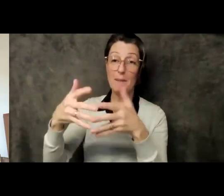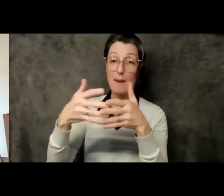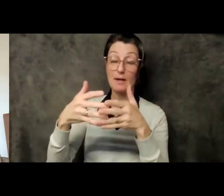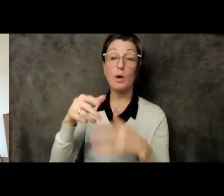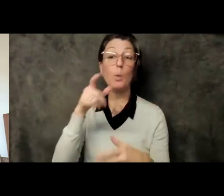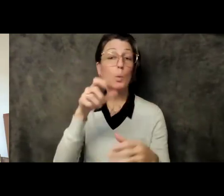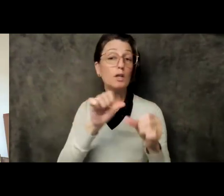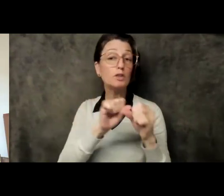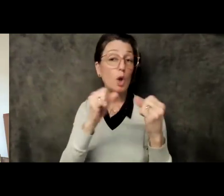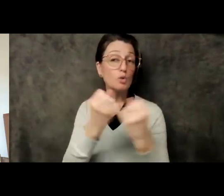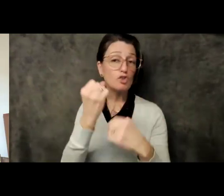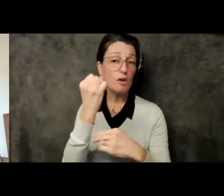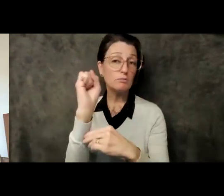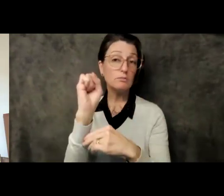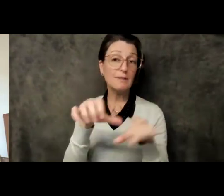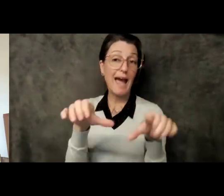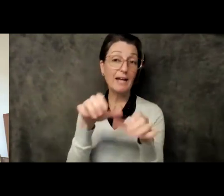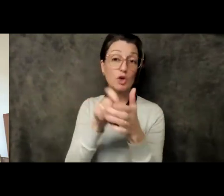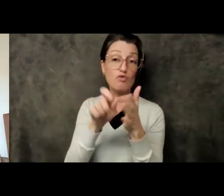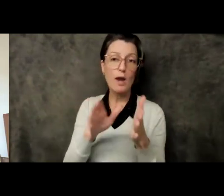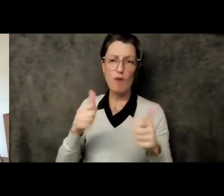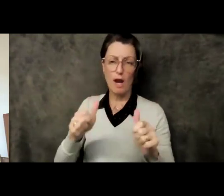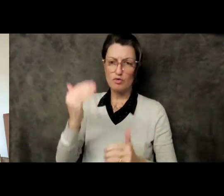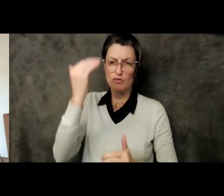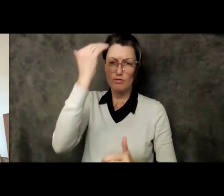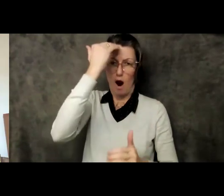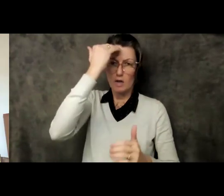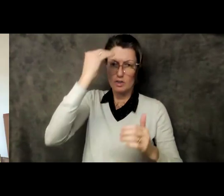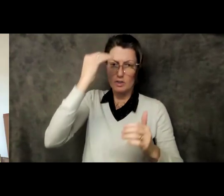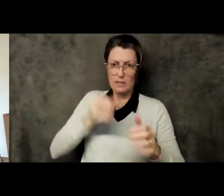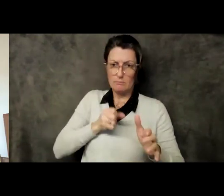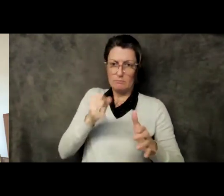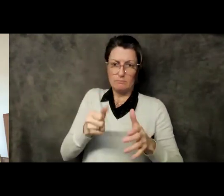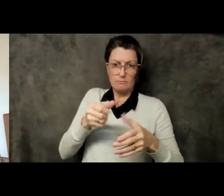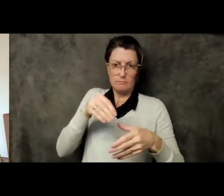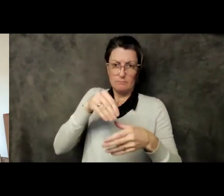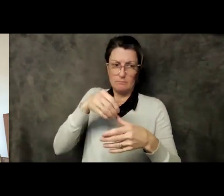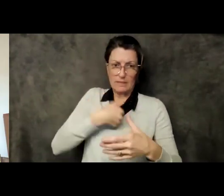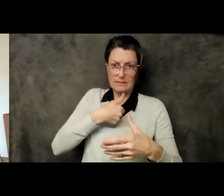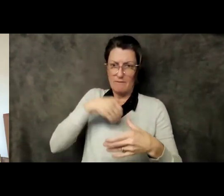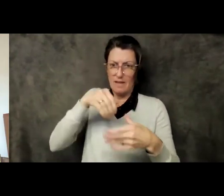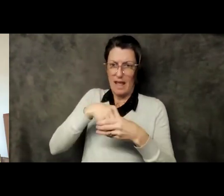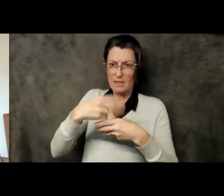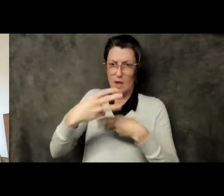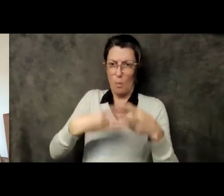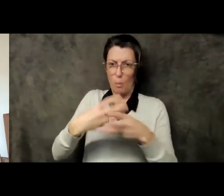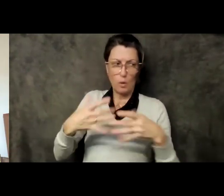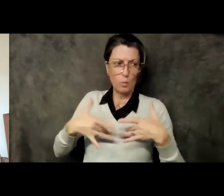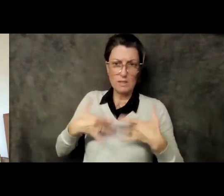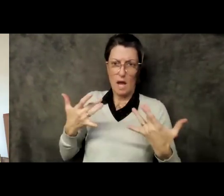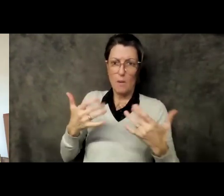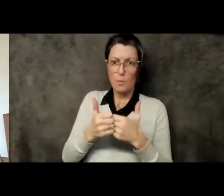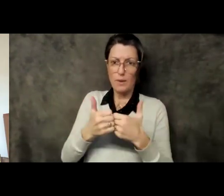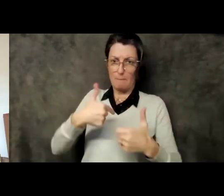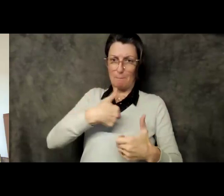like consciously position yourself in the world. So what is happening with you embodied? What is happening with you emotionally? What is